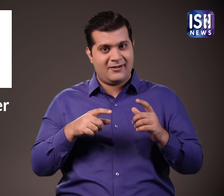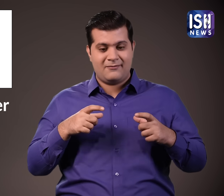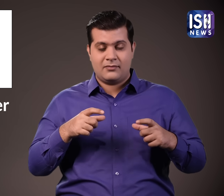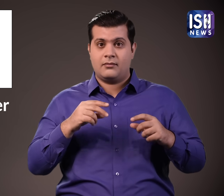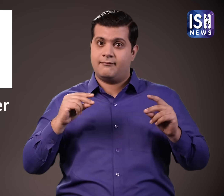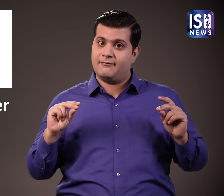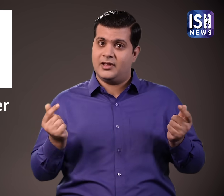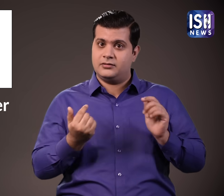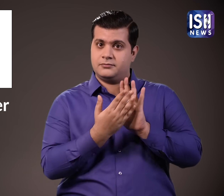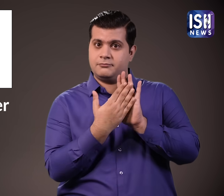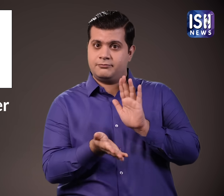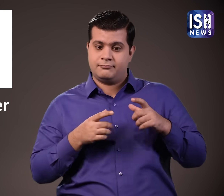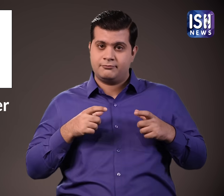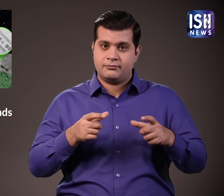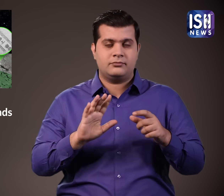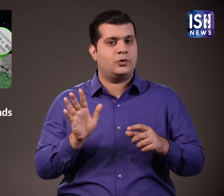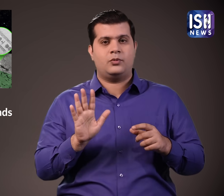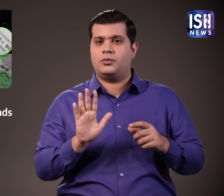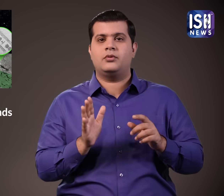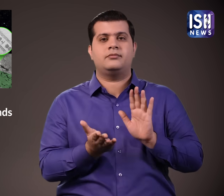However, the rover did not come out immediately.